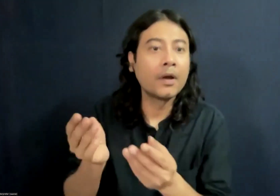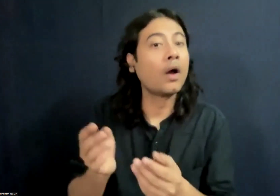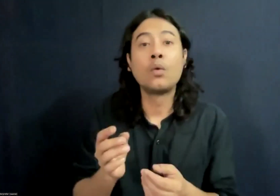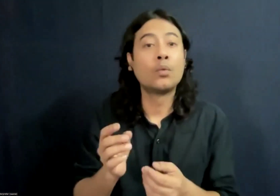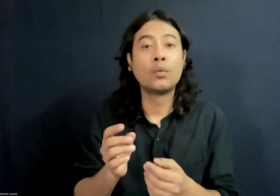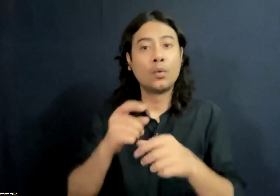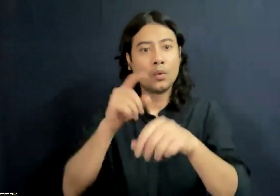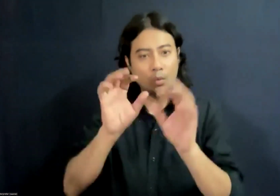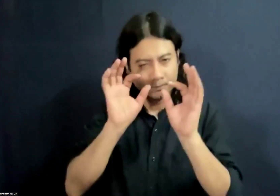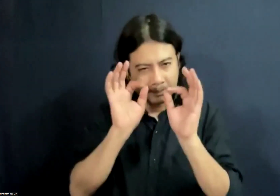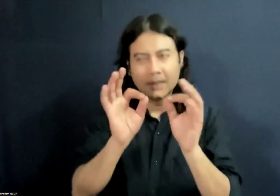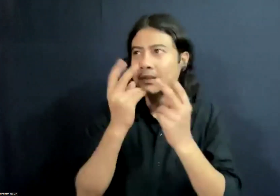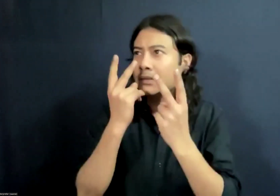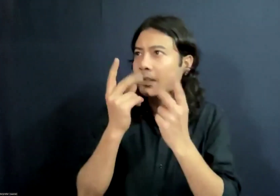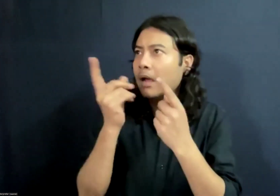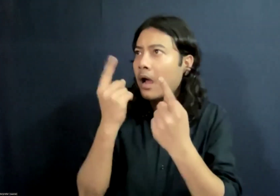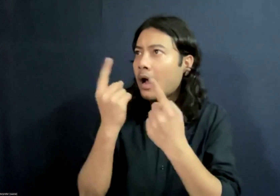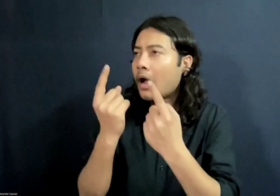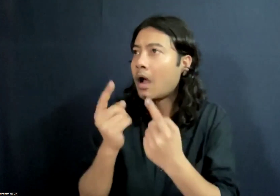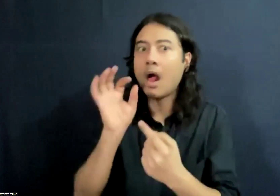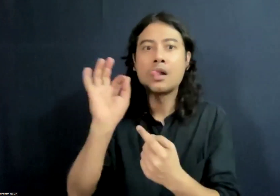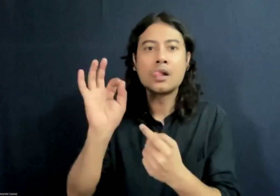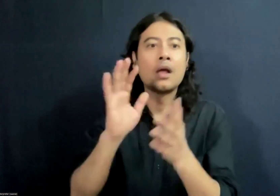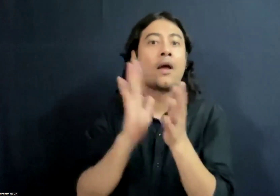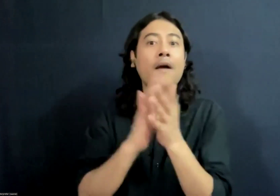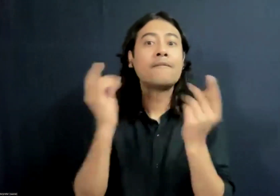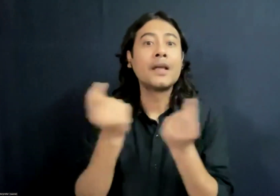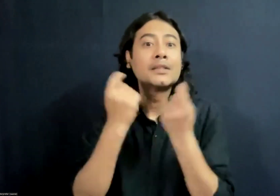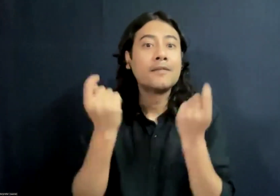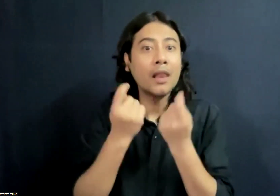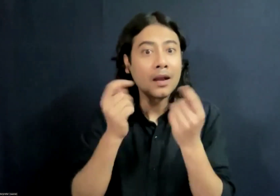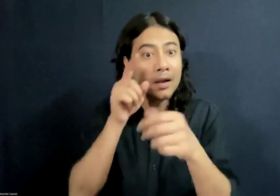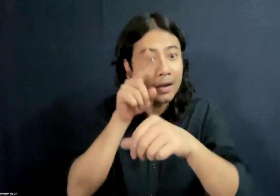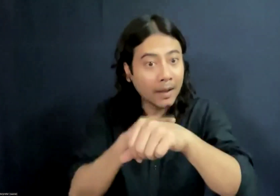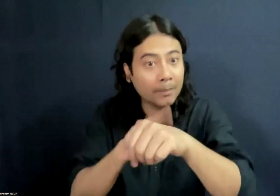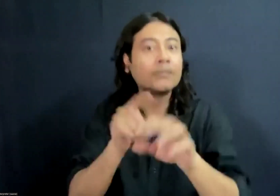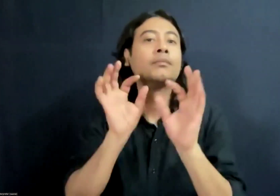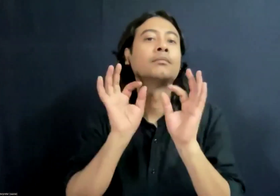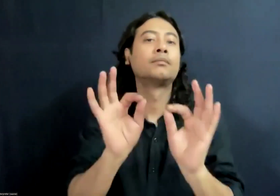giving. Some festival, some appearance day,